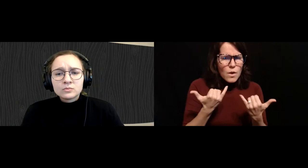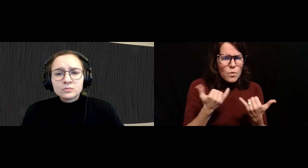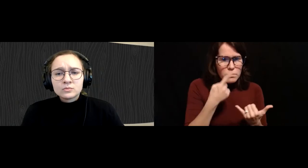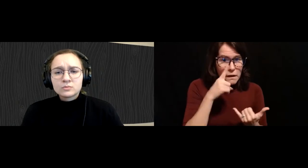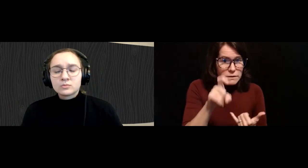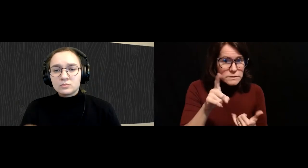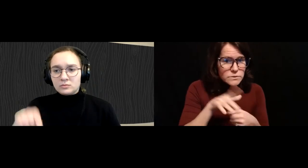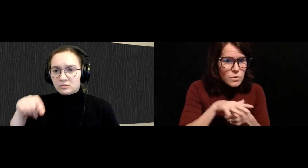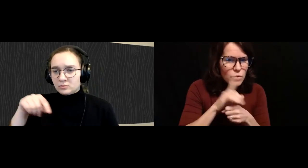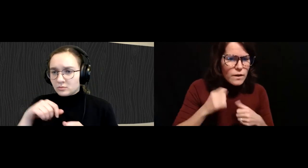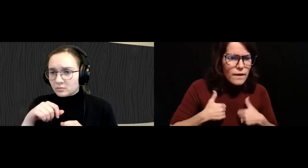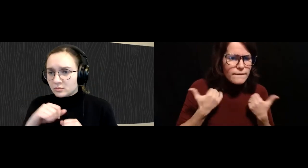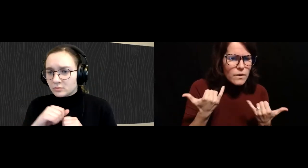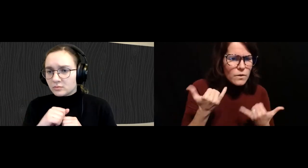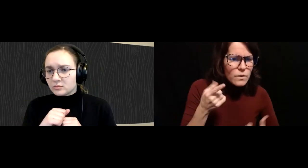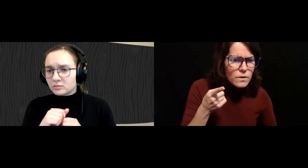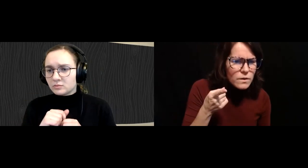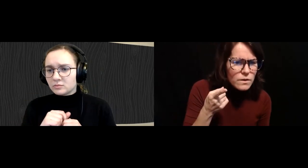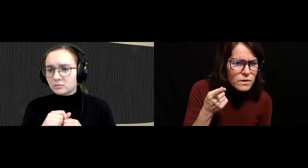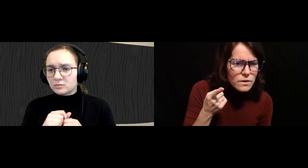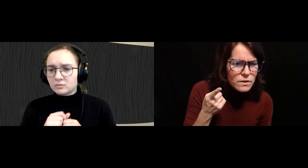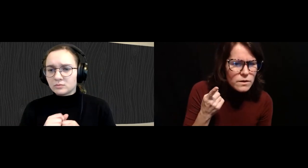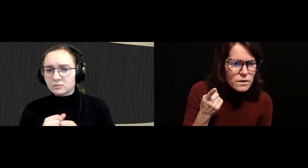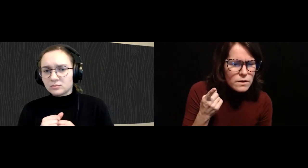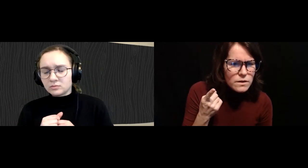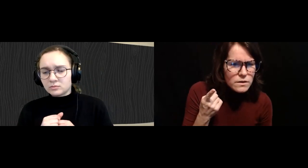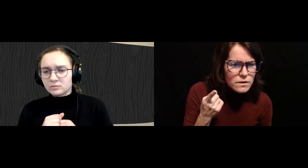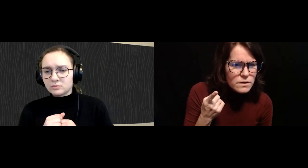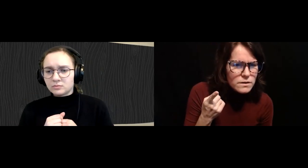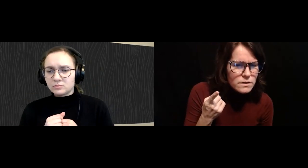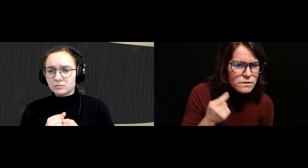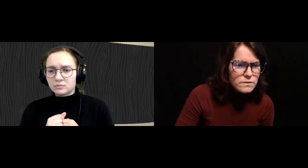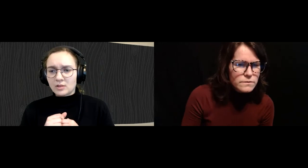Well, where does, if you don't mind if I ask, where does this child live?